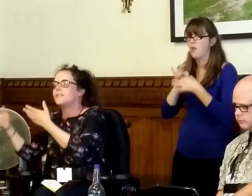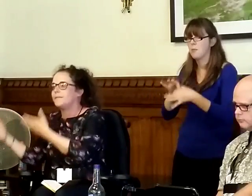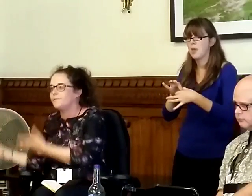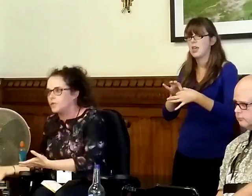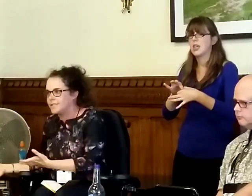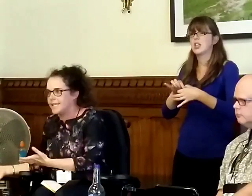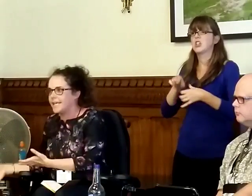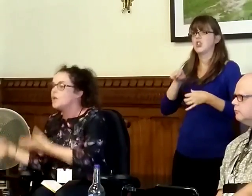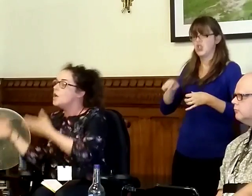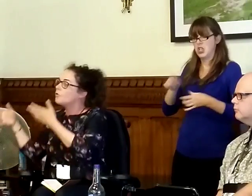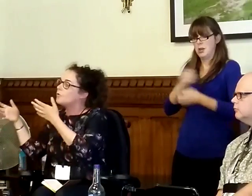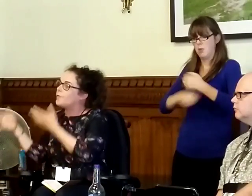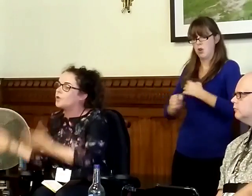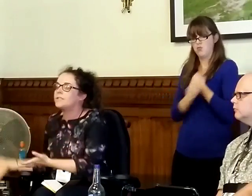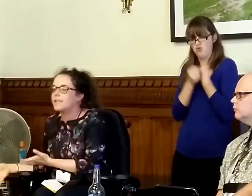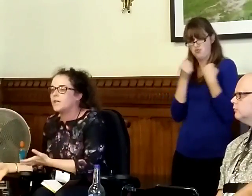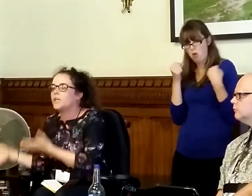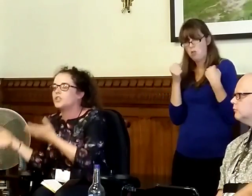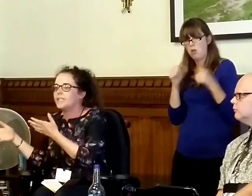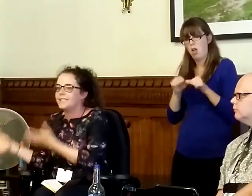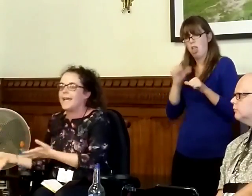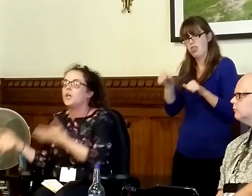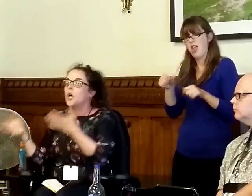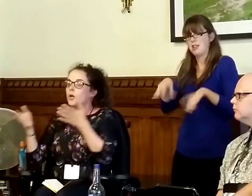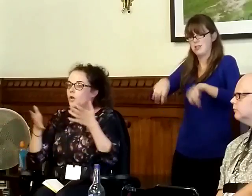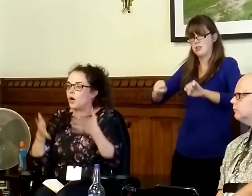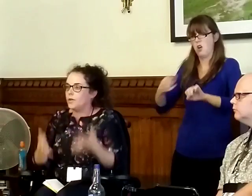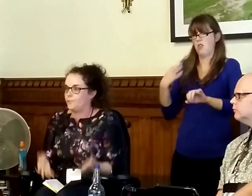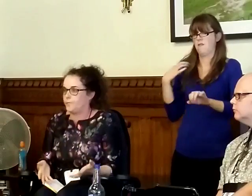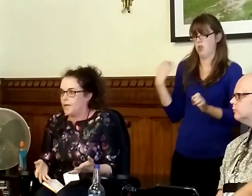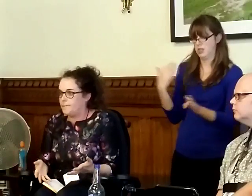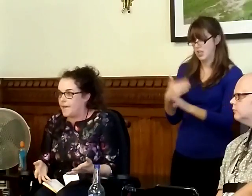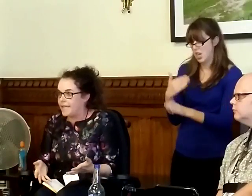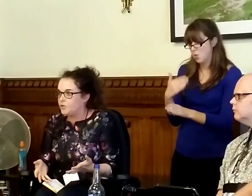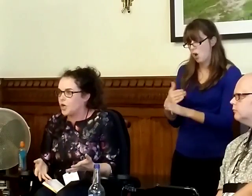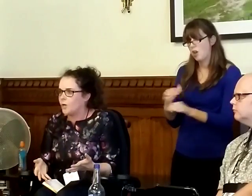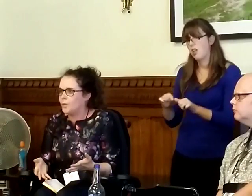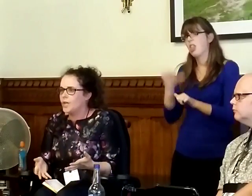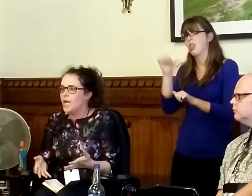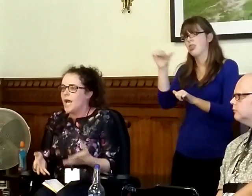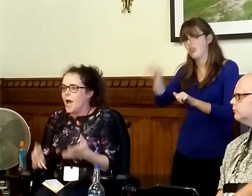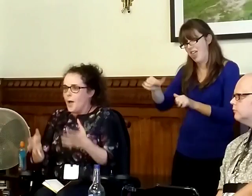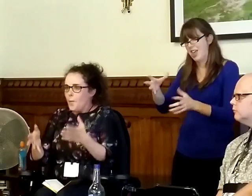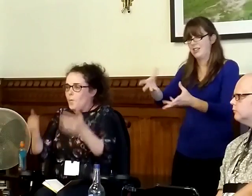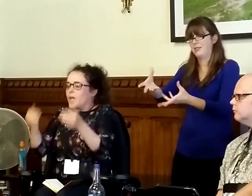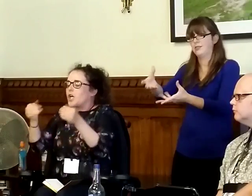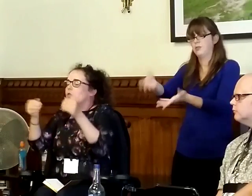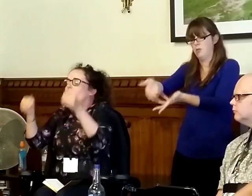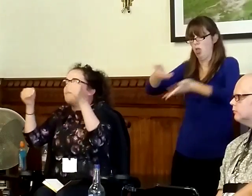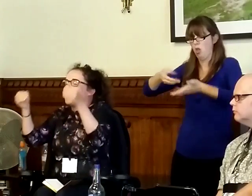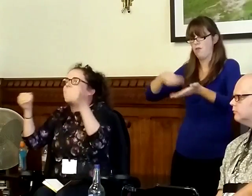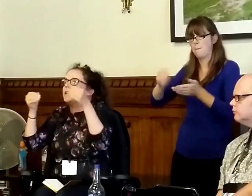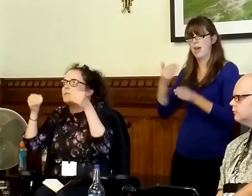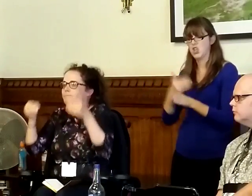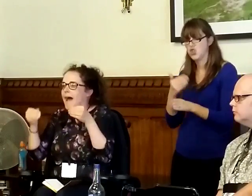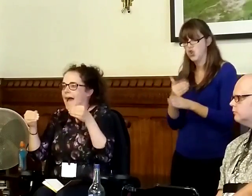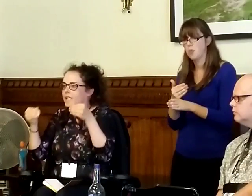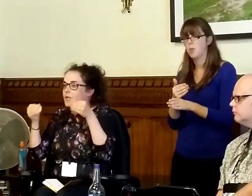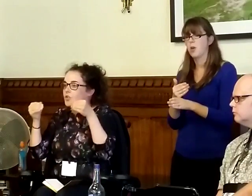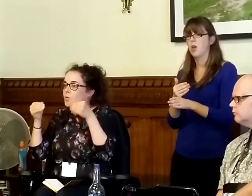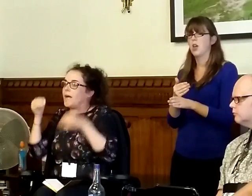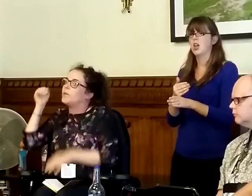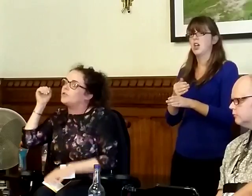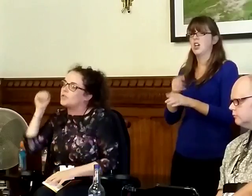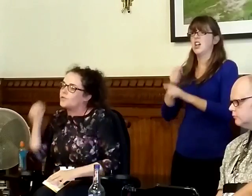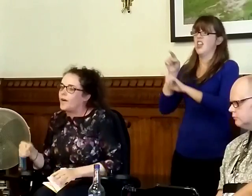got strong enough to then volunteer. Through the volunteer work, she then got a paid job. You are taking us